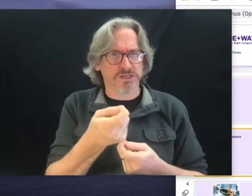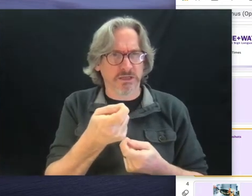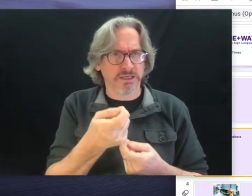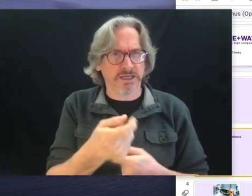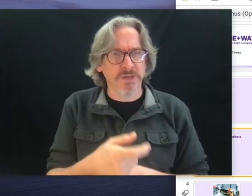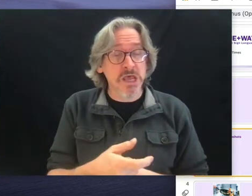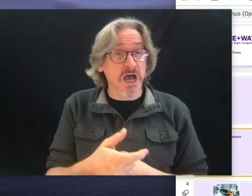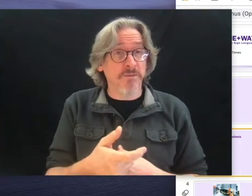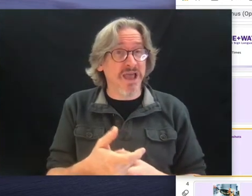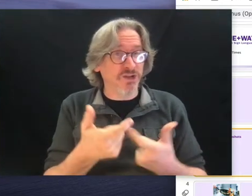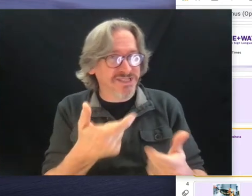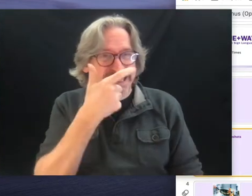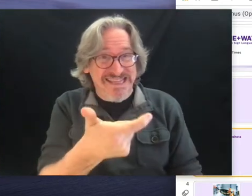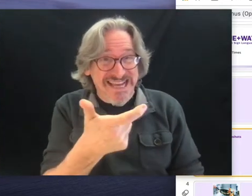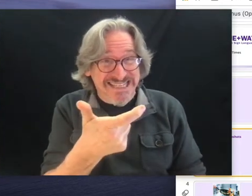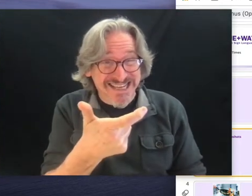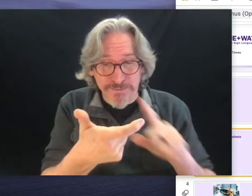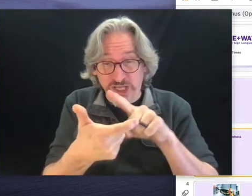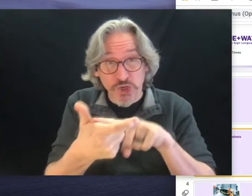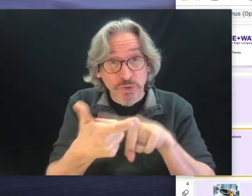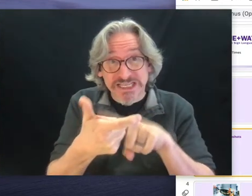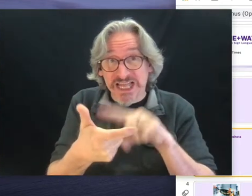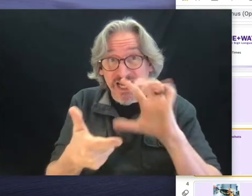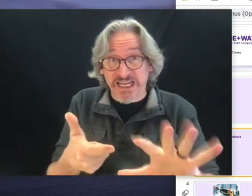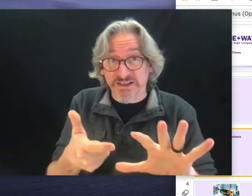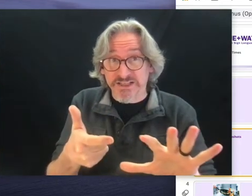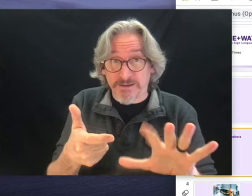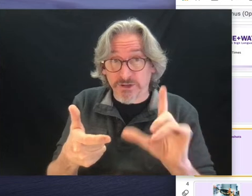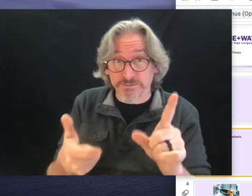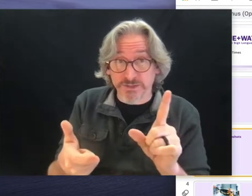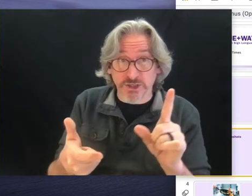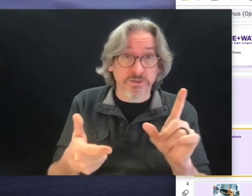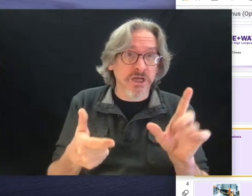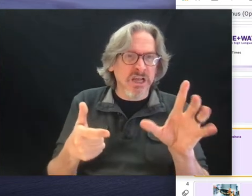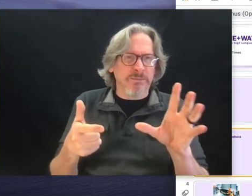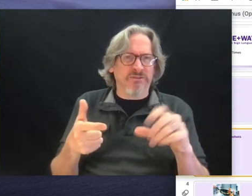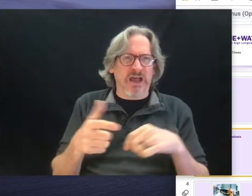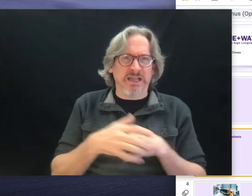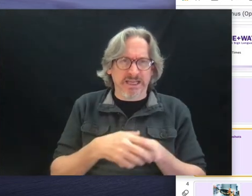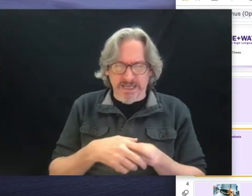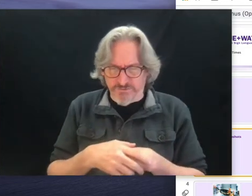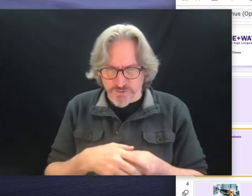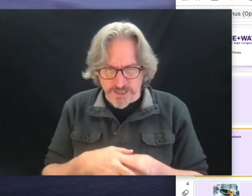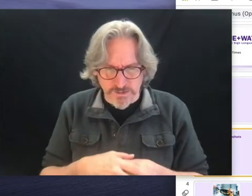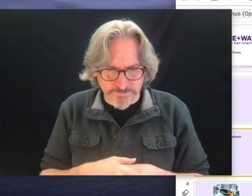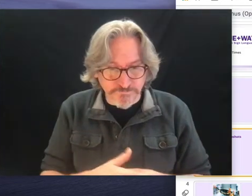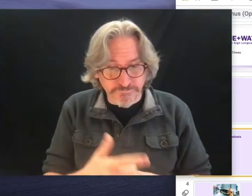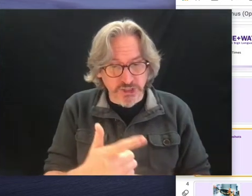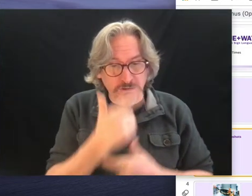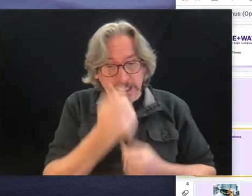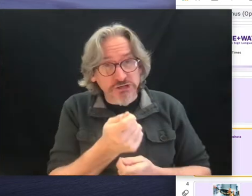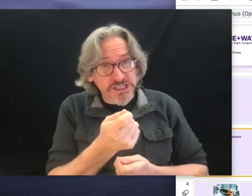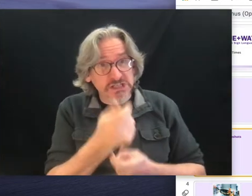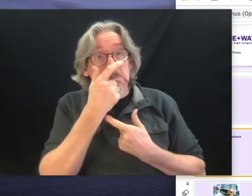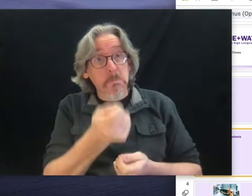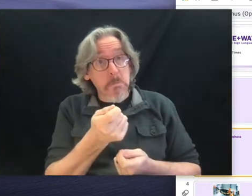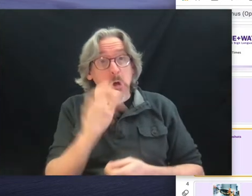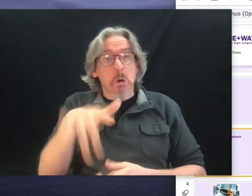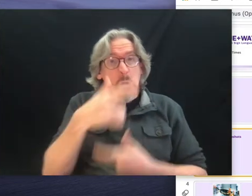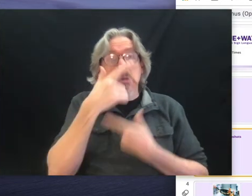more solidly. And you'll see this being used a lot in this chapter. So I'm going to have to highlight that a few times. So